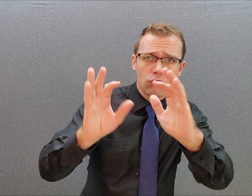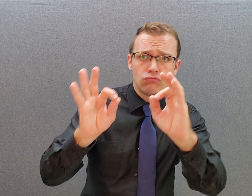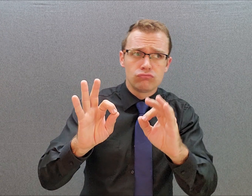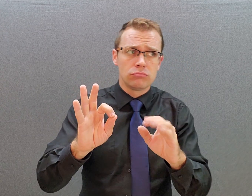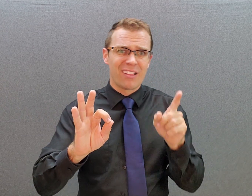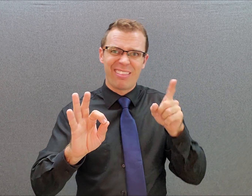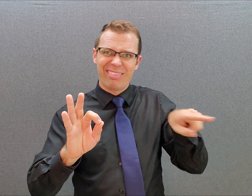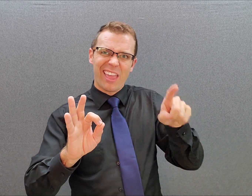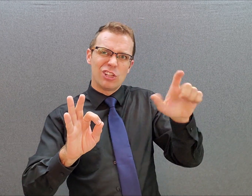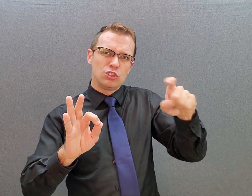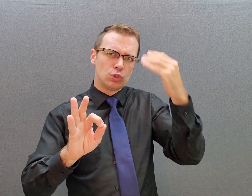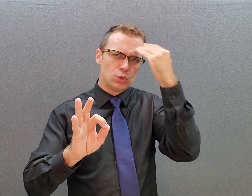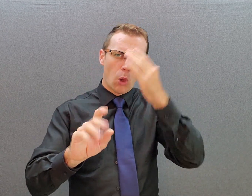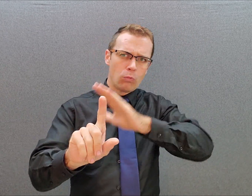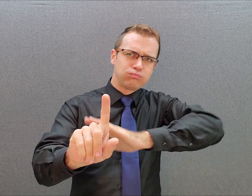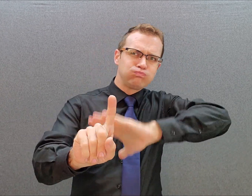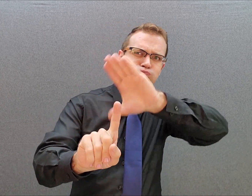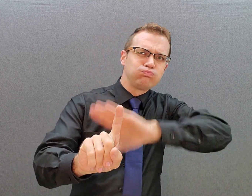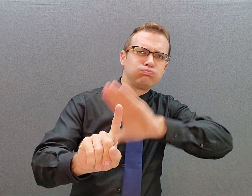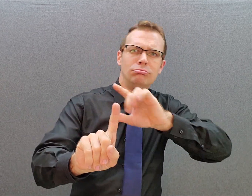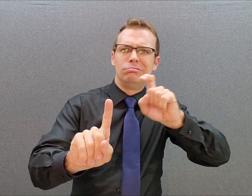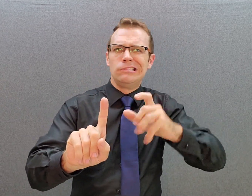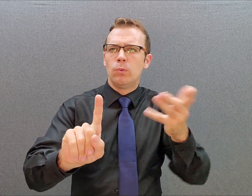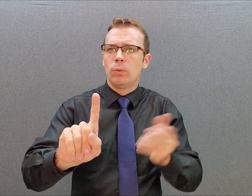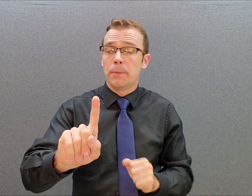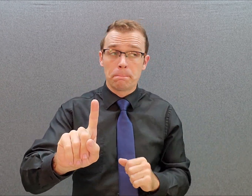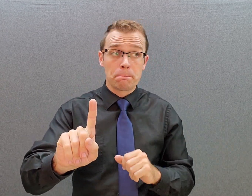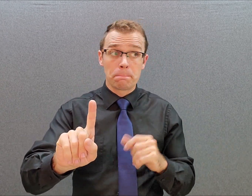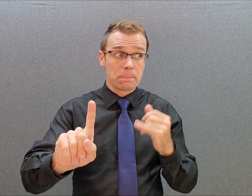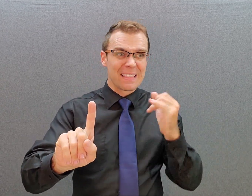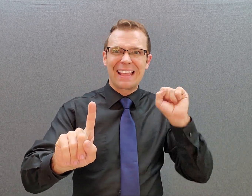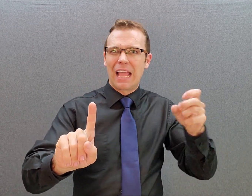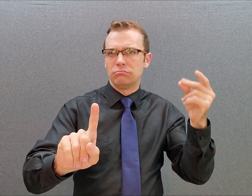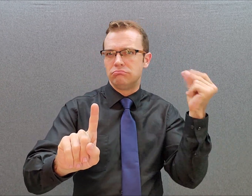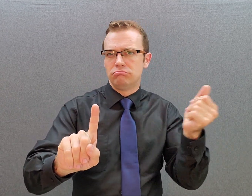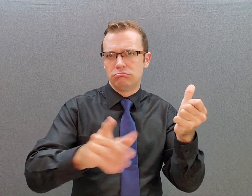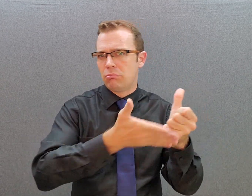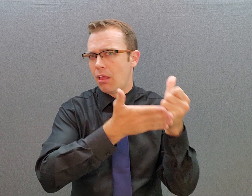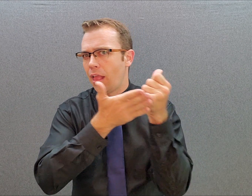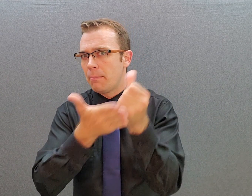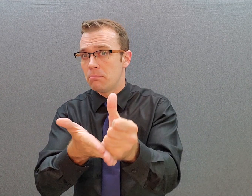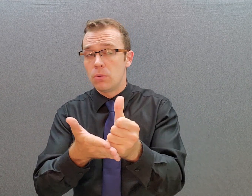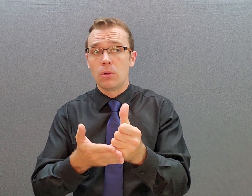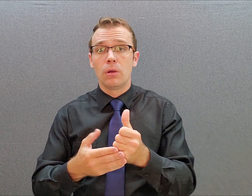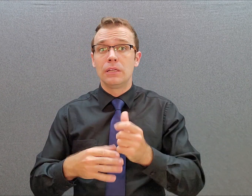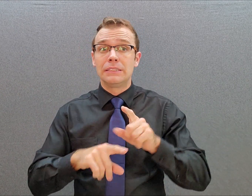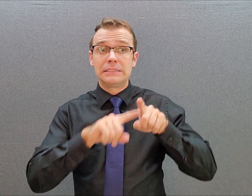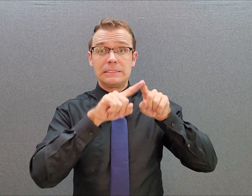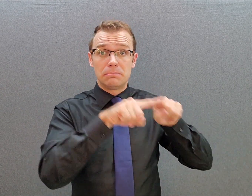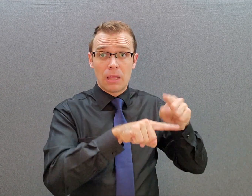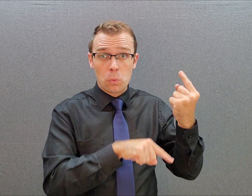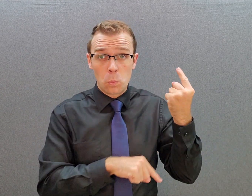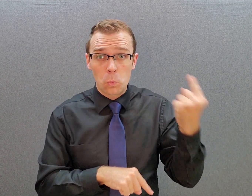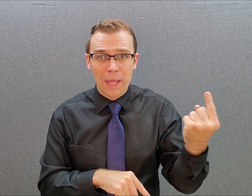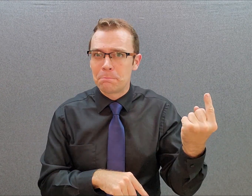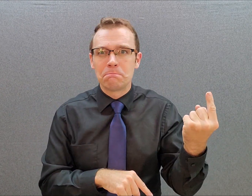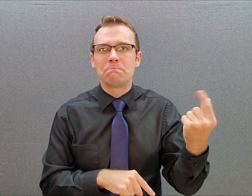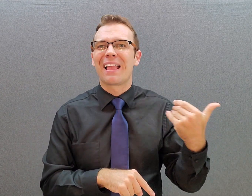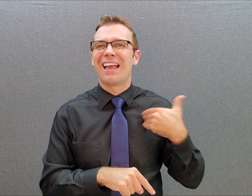your capabilities and needs and offer help within minutes. Do not depend on only one person. Include